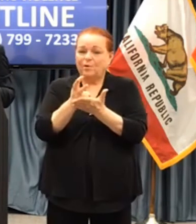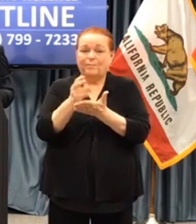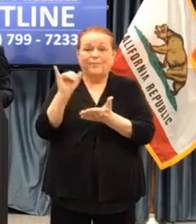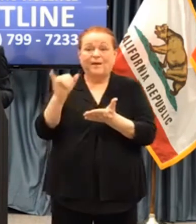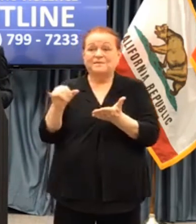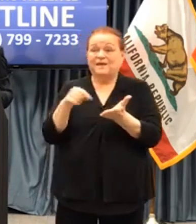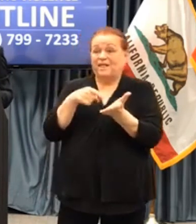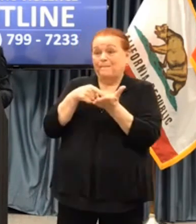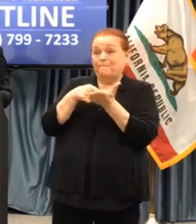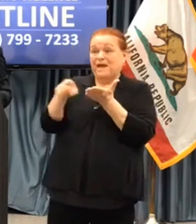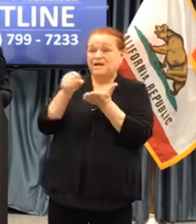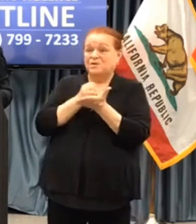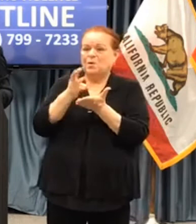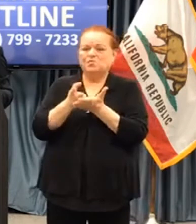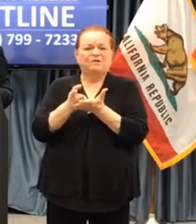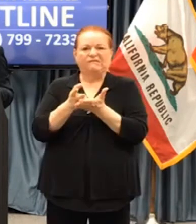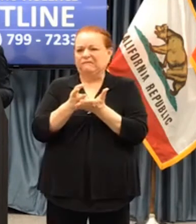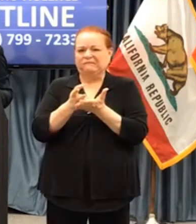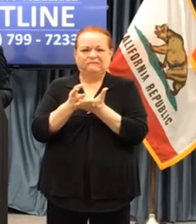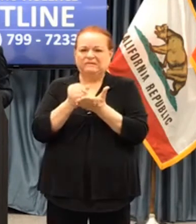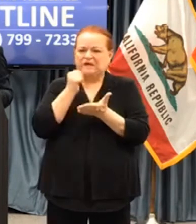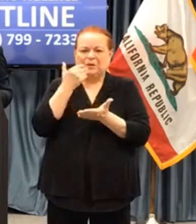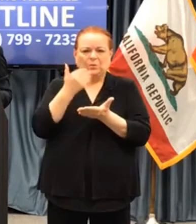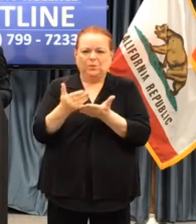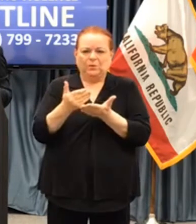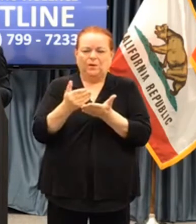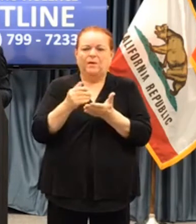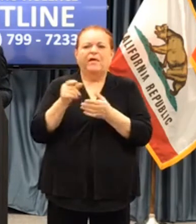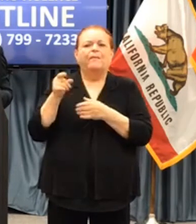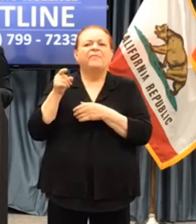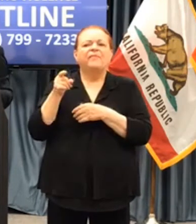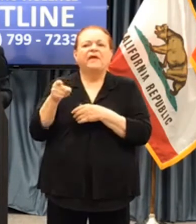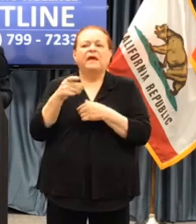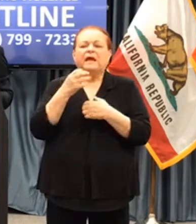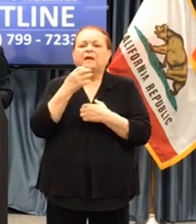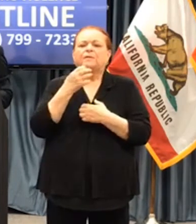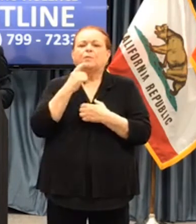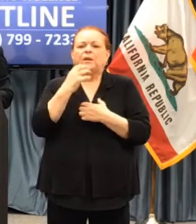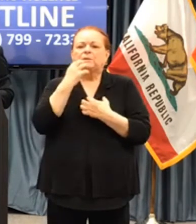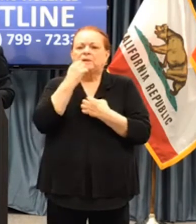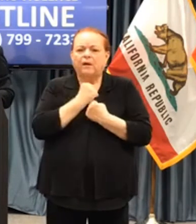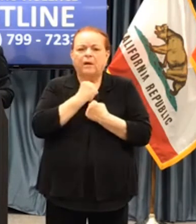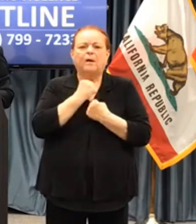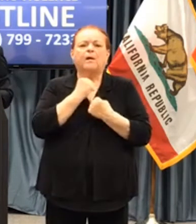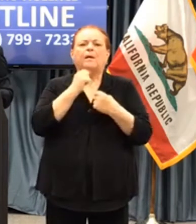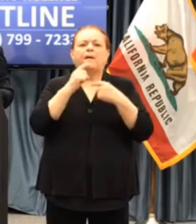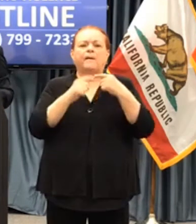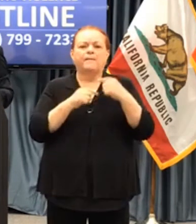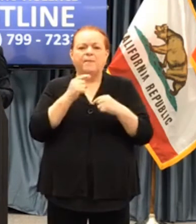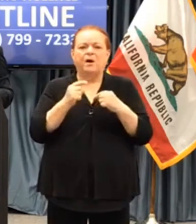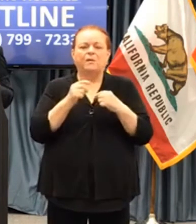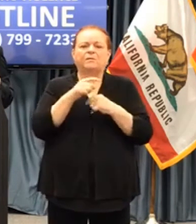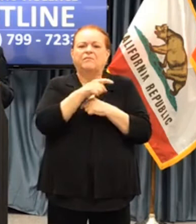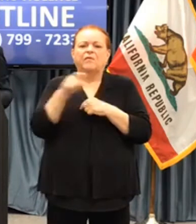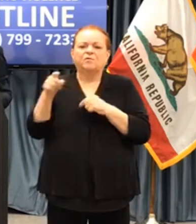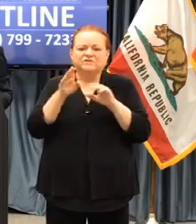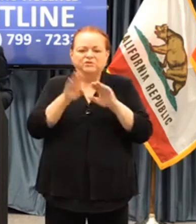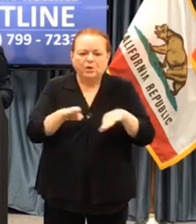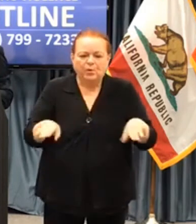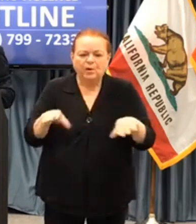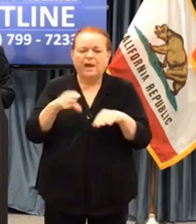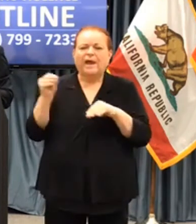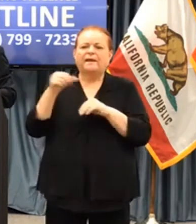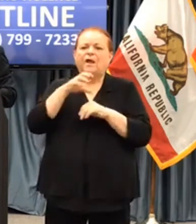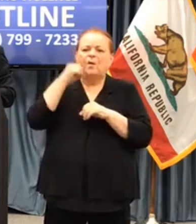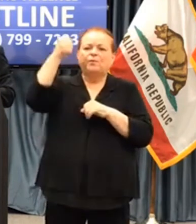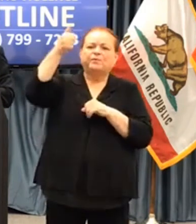into those professions because they care deeply about the most vulnerable in our society. And those people are doing everything